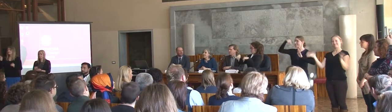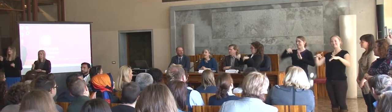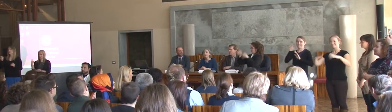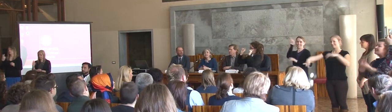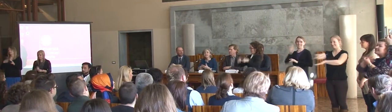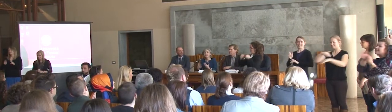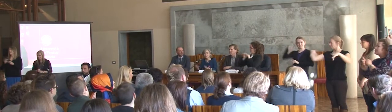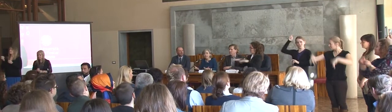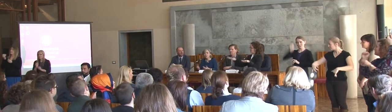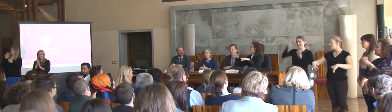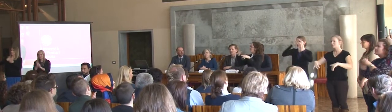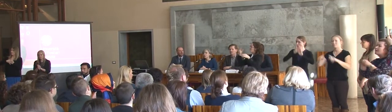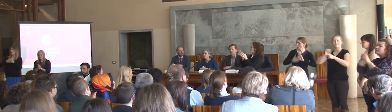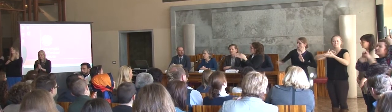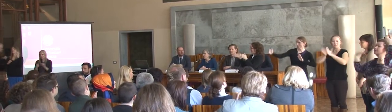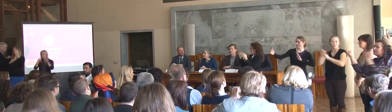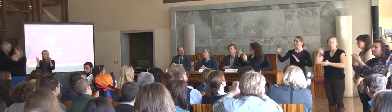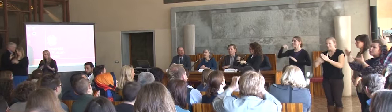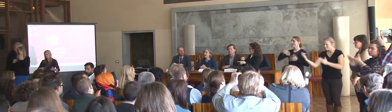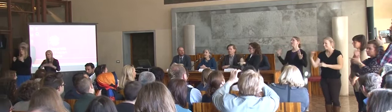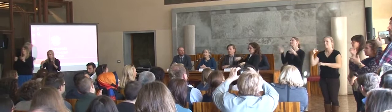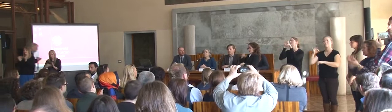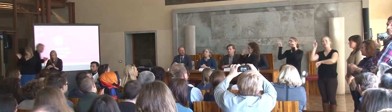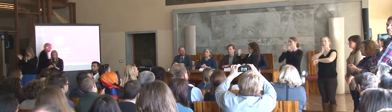Spread the Sign is an international project